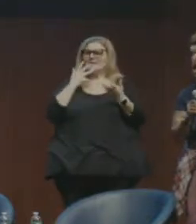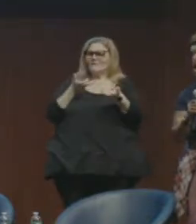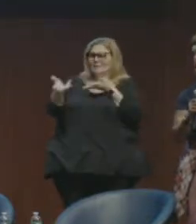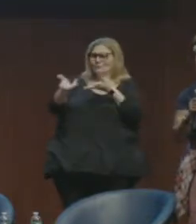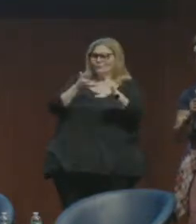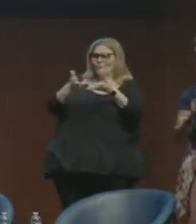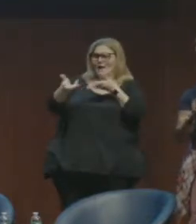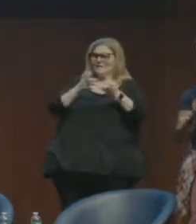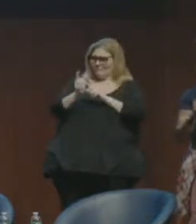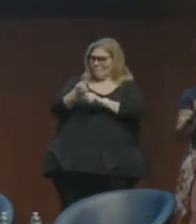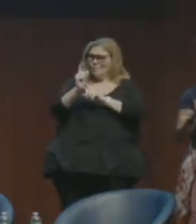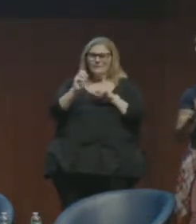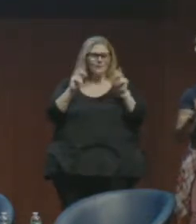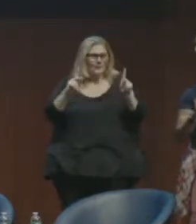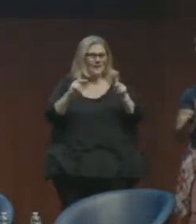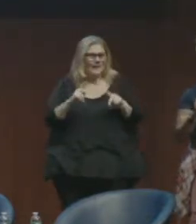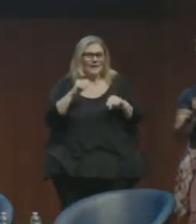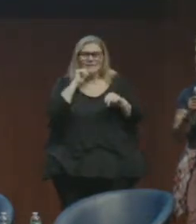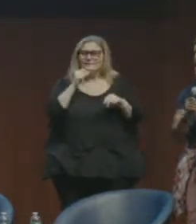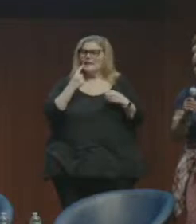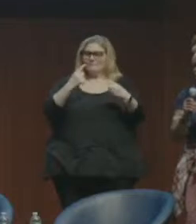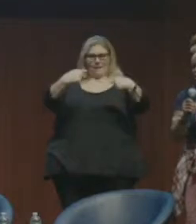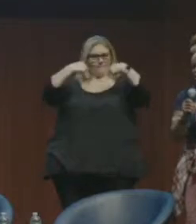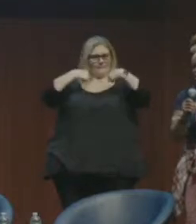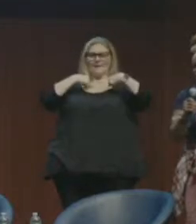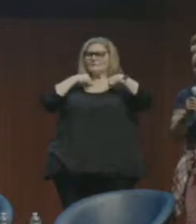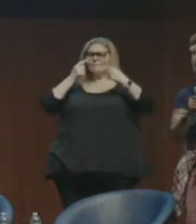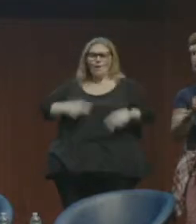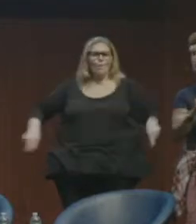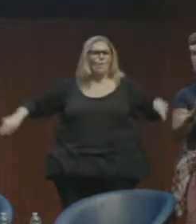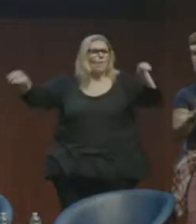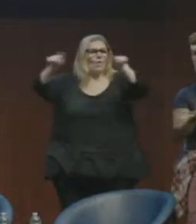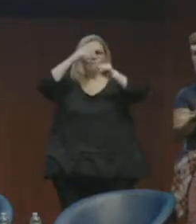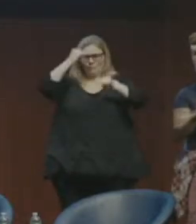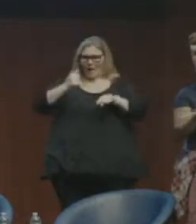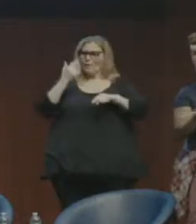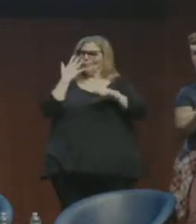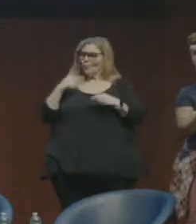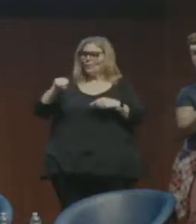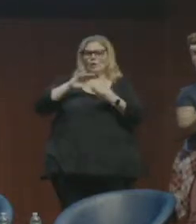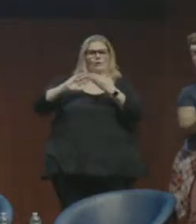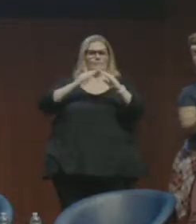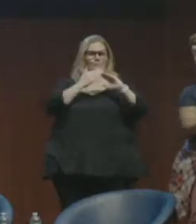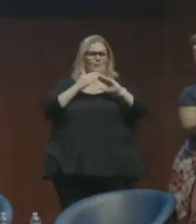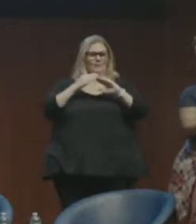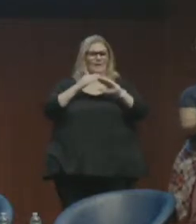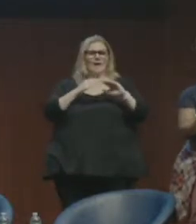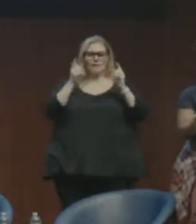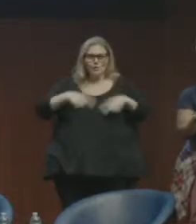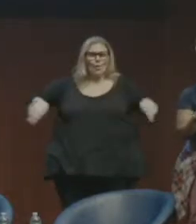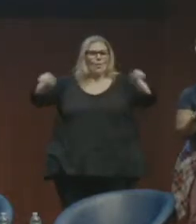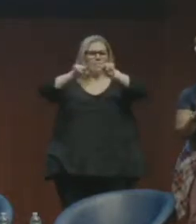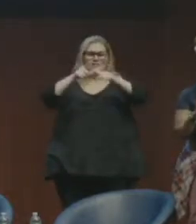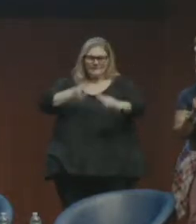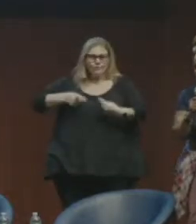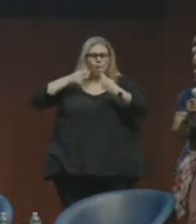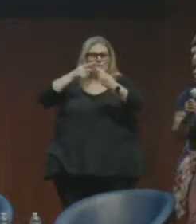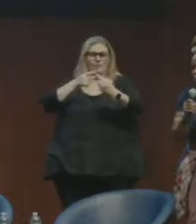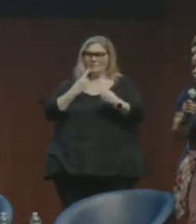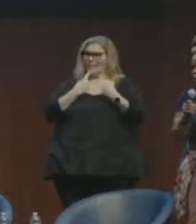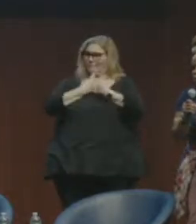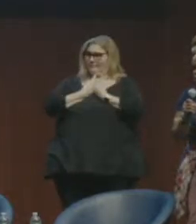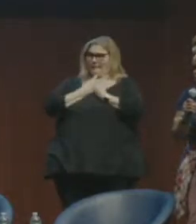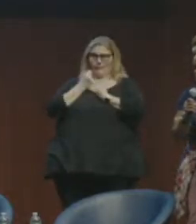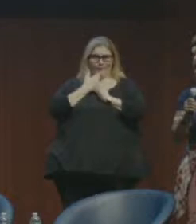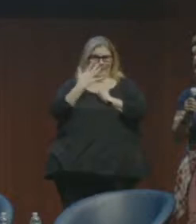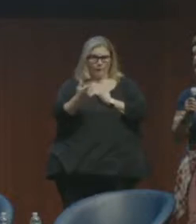interactive moment, It's not about me, it's about all of us, because we're a community, and it's all of us in this struggle. Not me